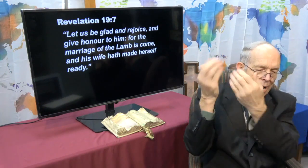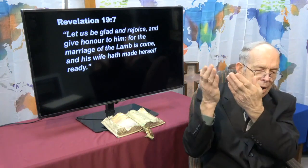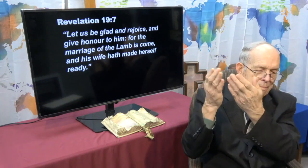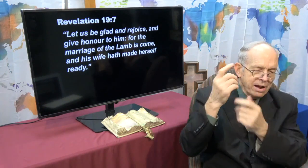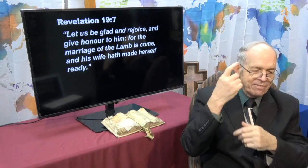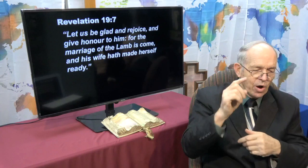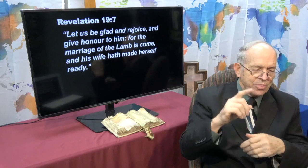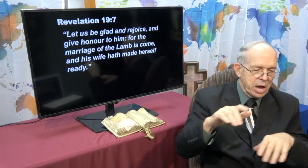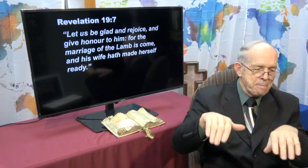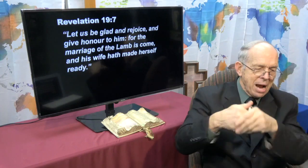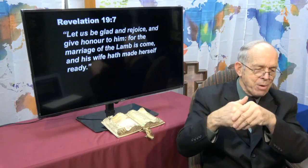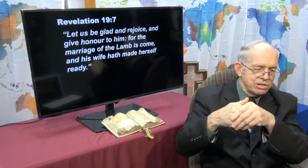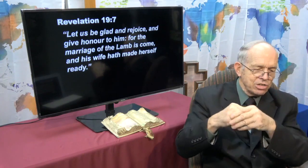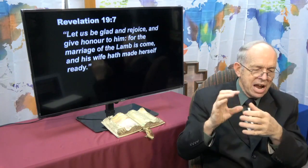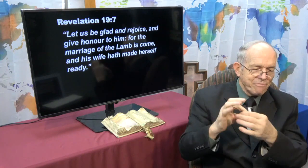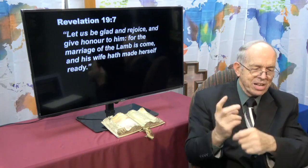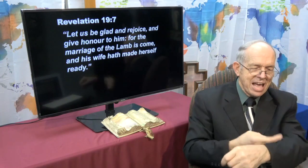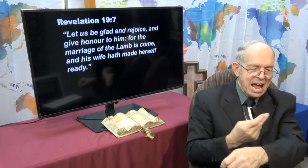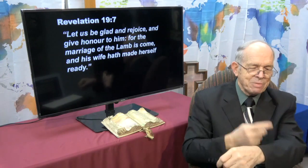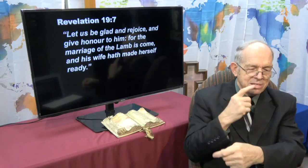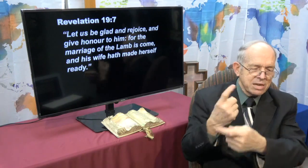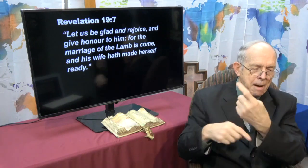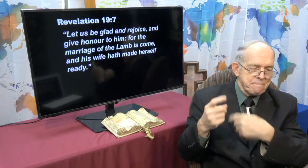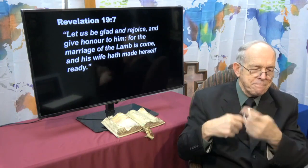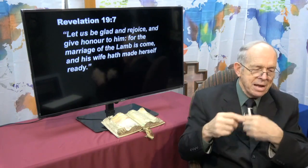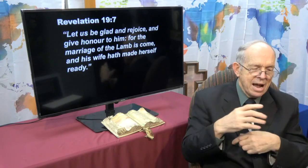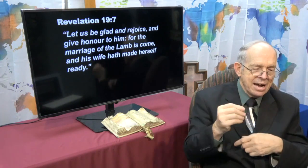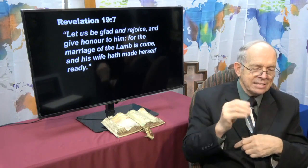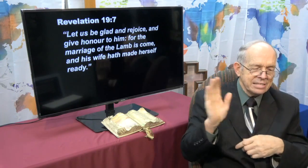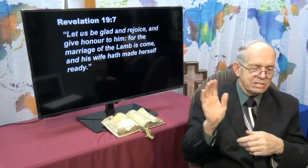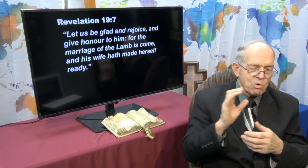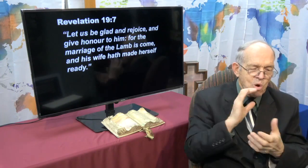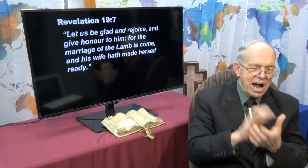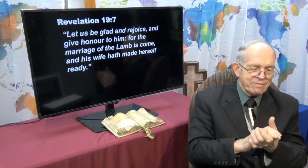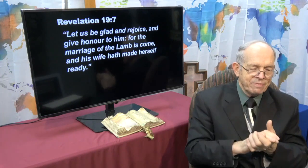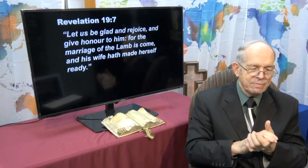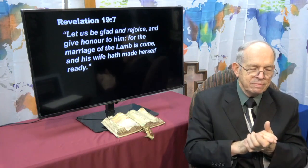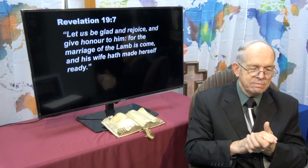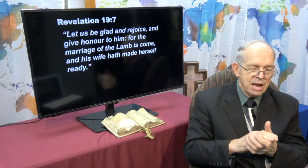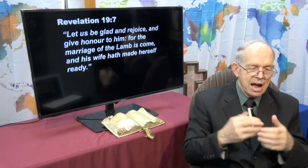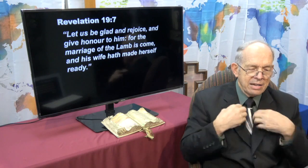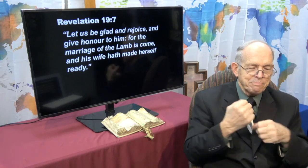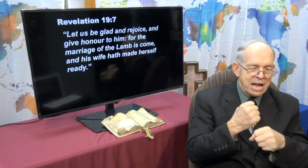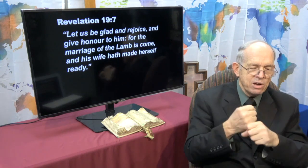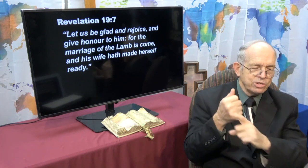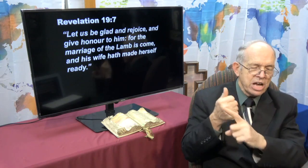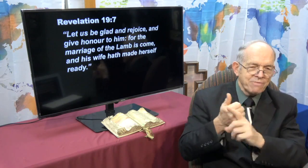Him for the marriage of the Lamb He come. And His wife has made herself